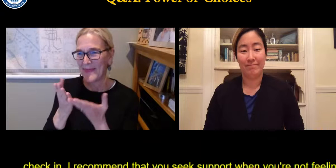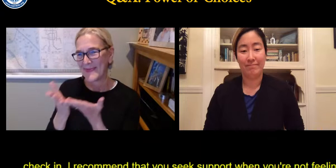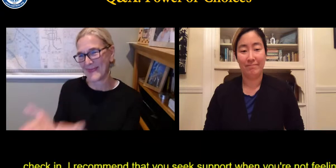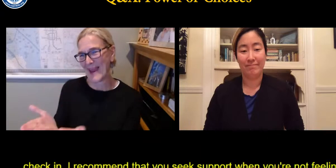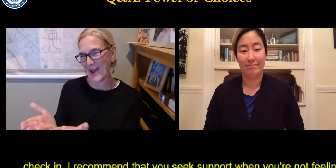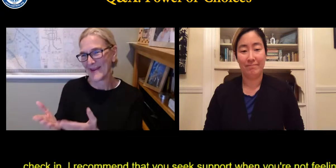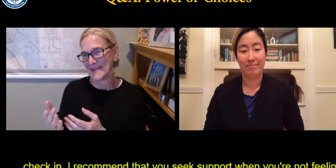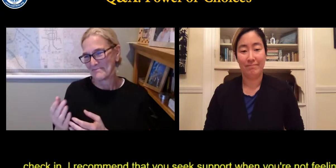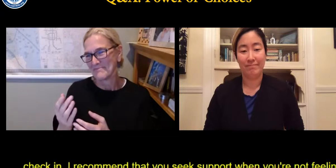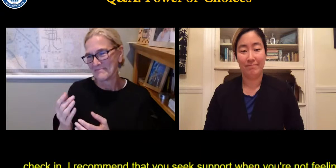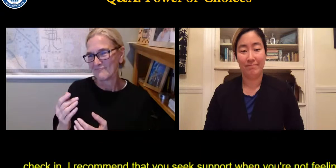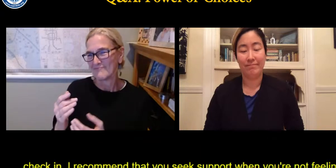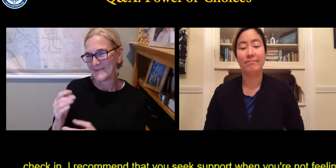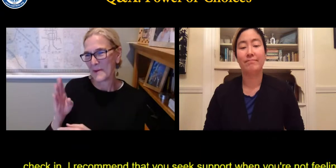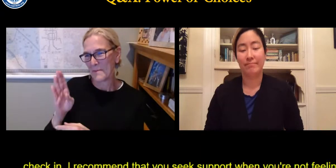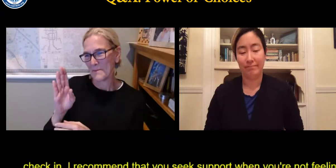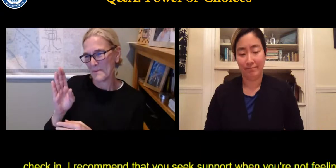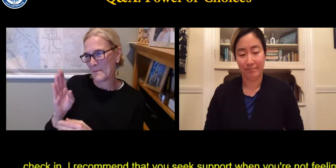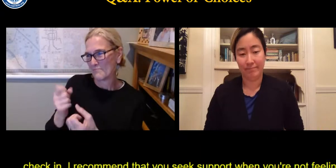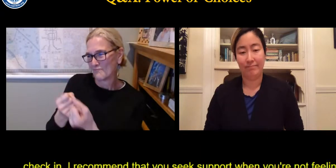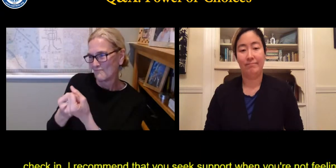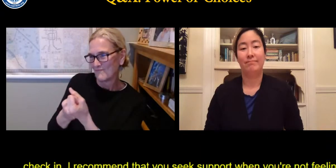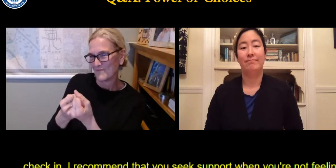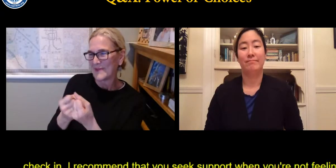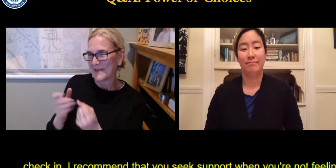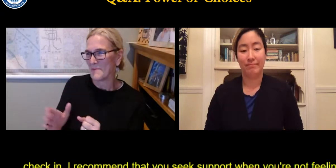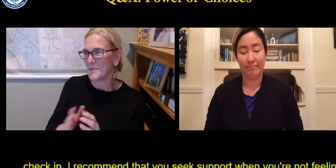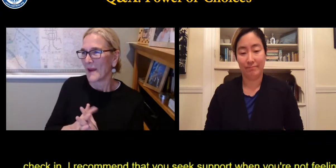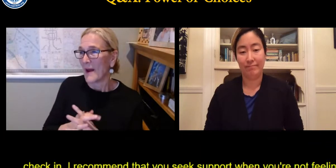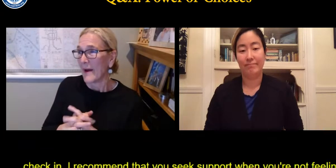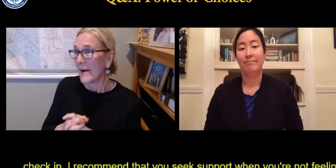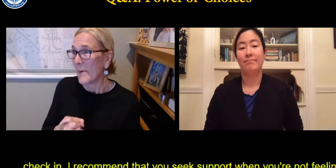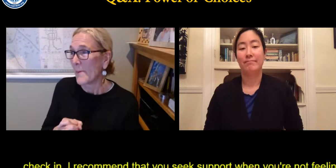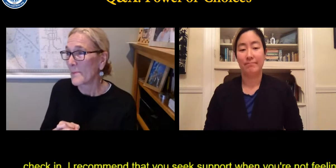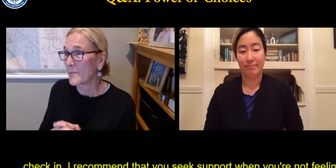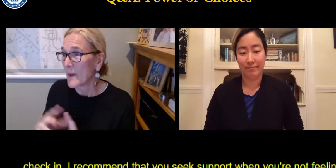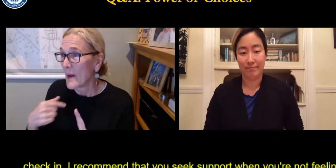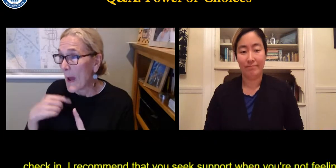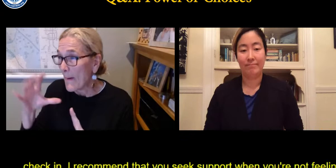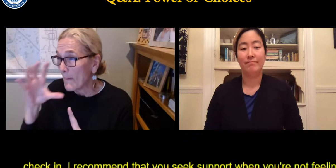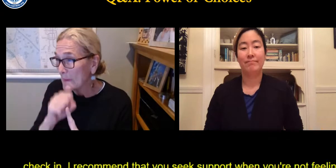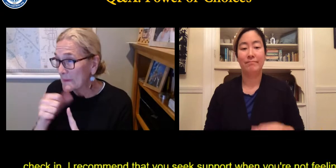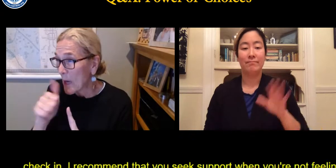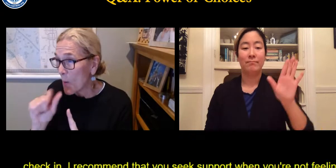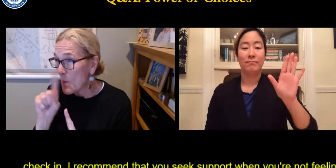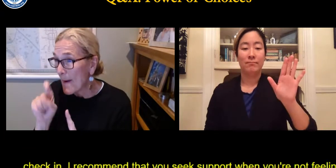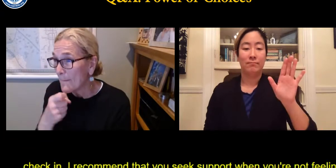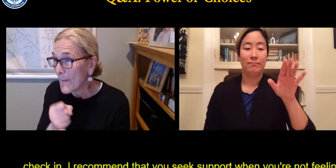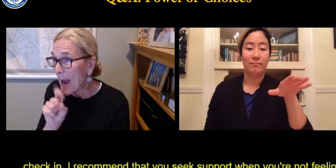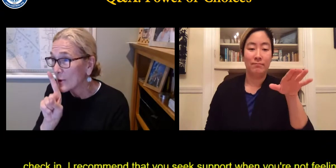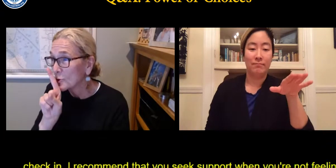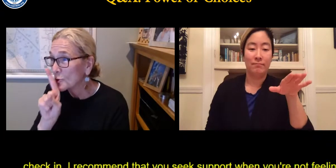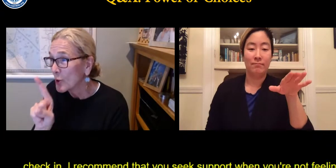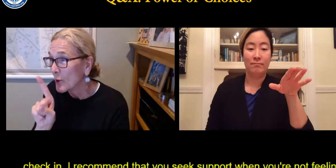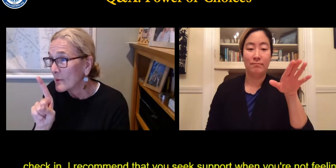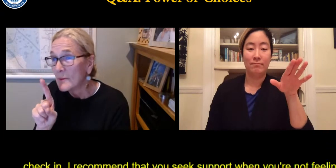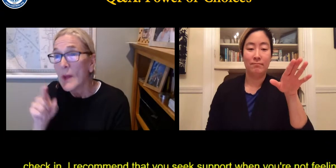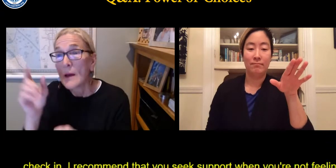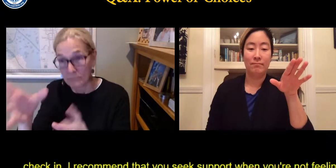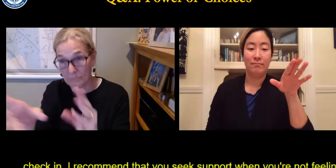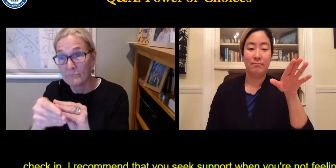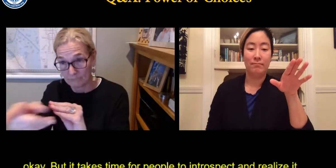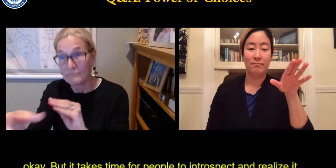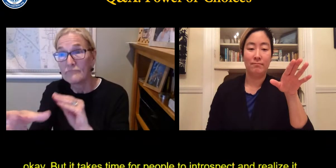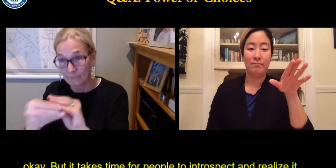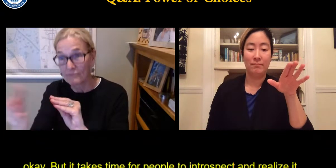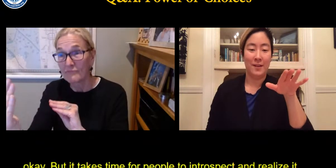and support to focus on your mental health. This is Marla. You're so right. I really was encouraged by what you said. Be